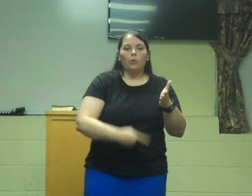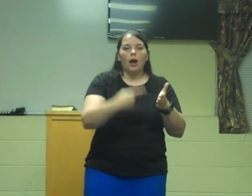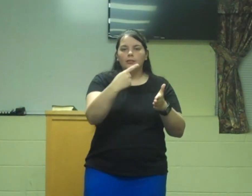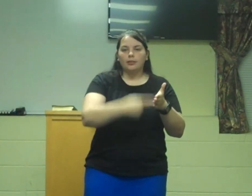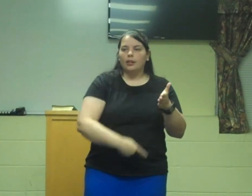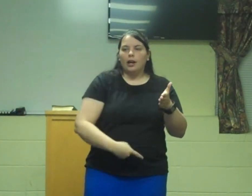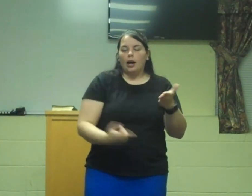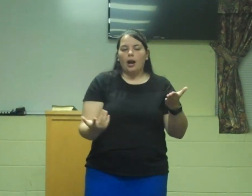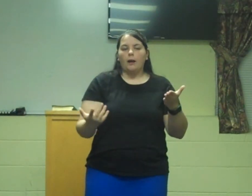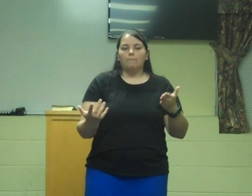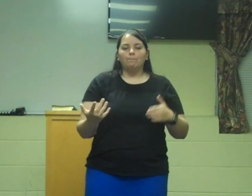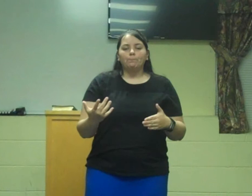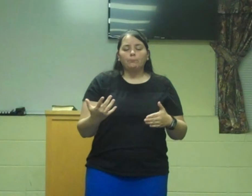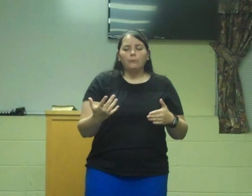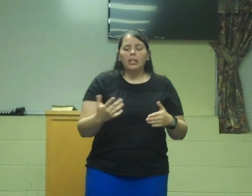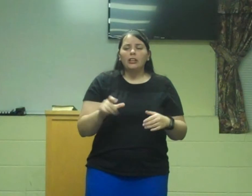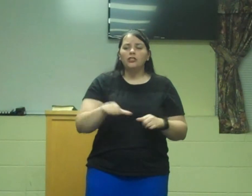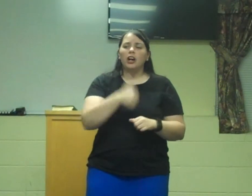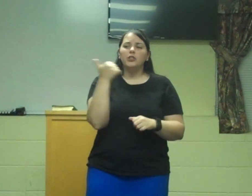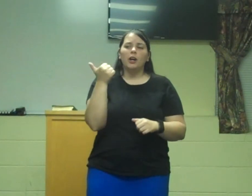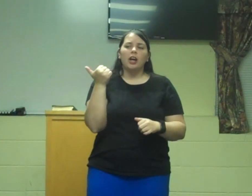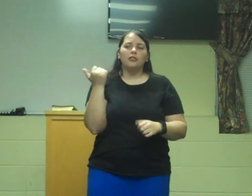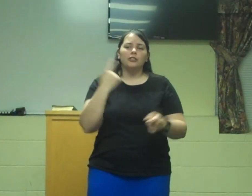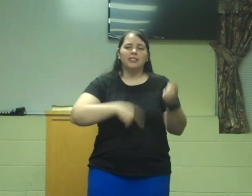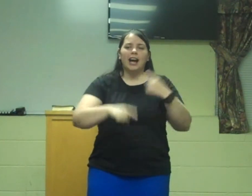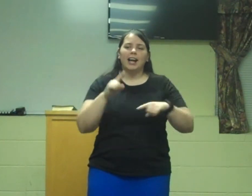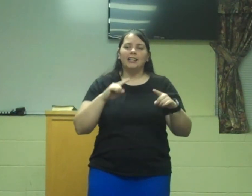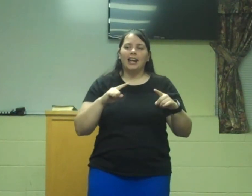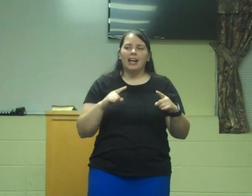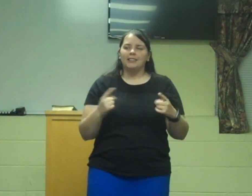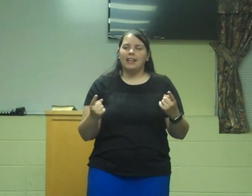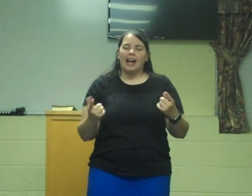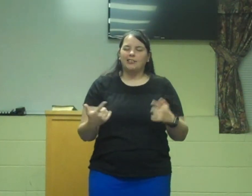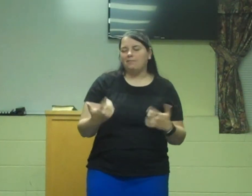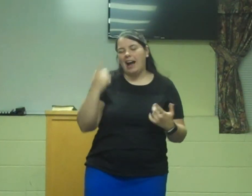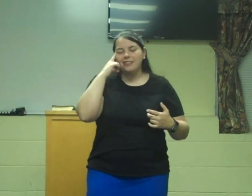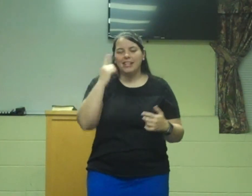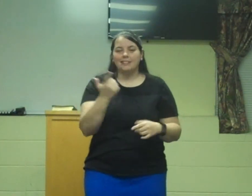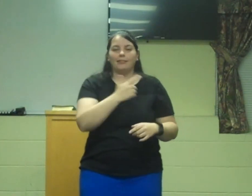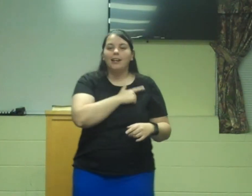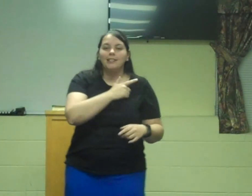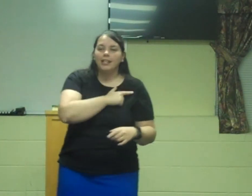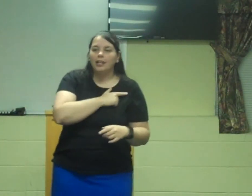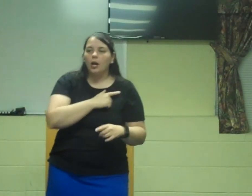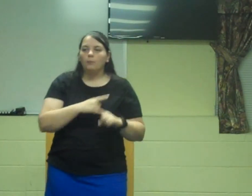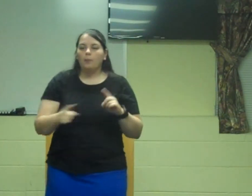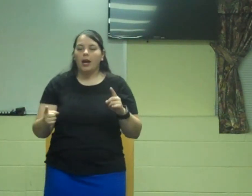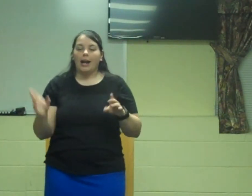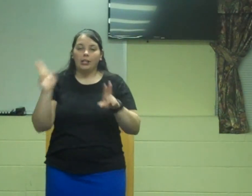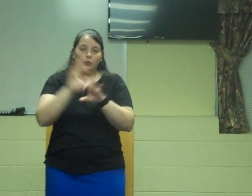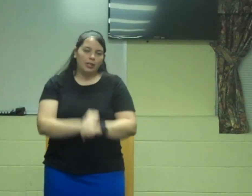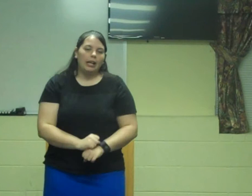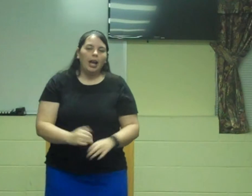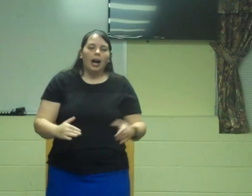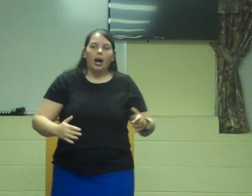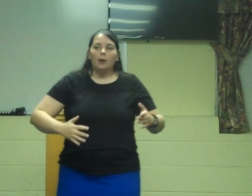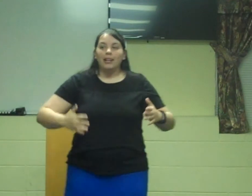What? There's also another sign. I think it's lazy, but I use it.